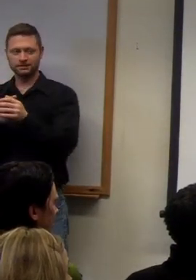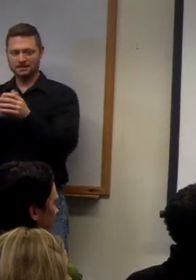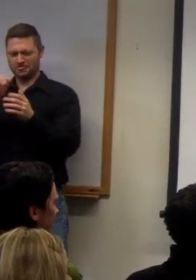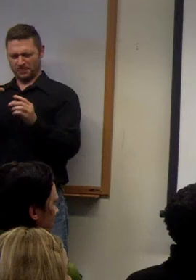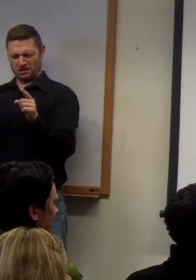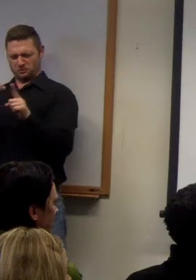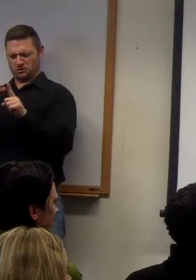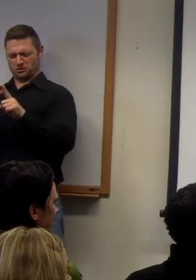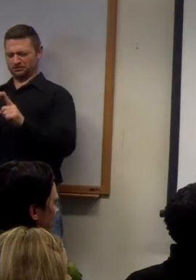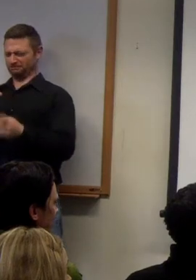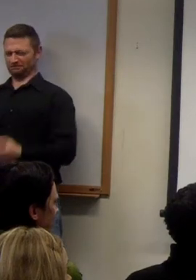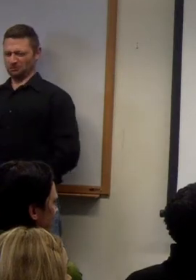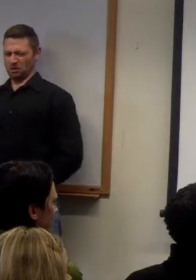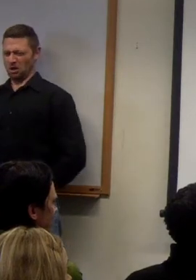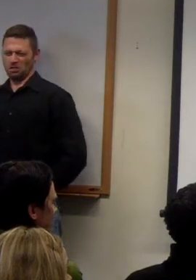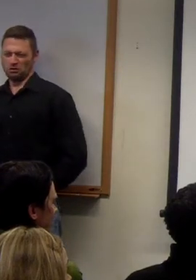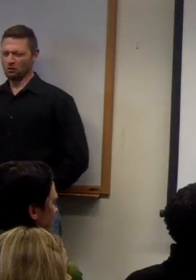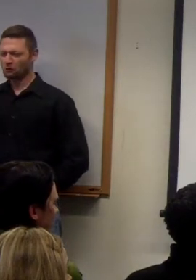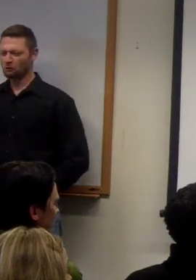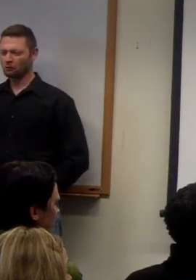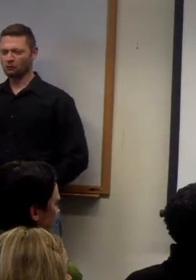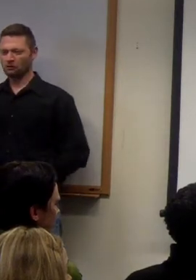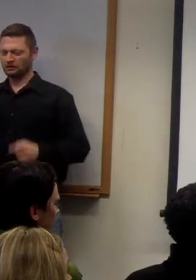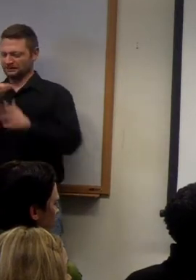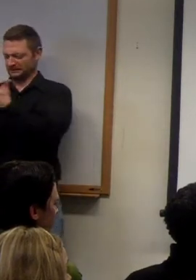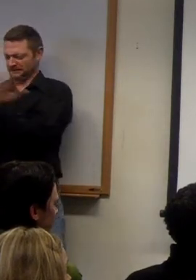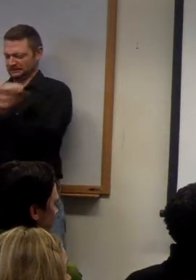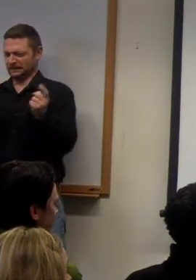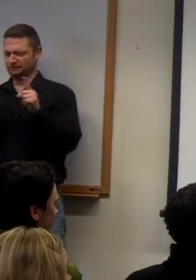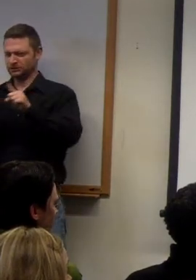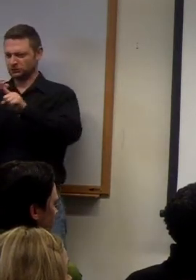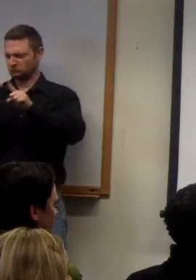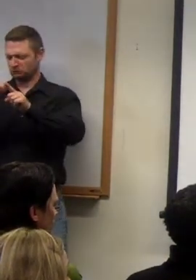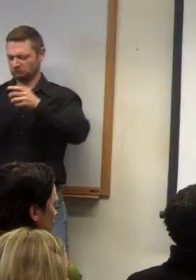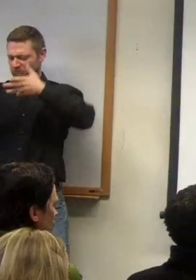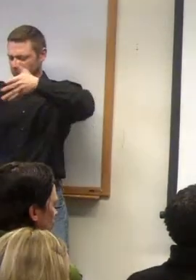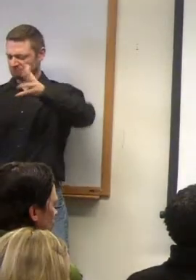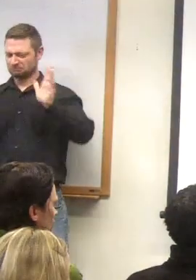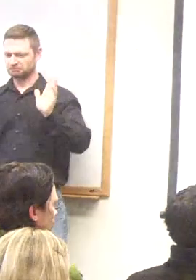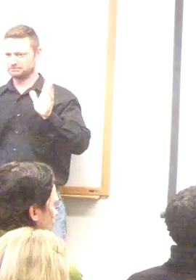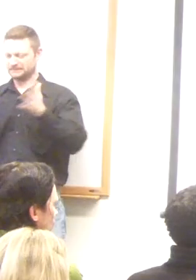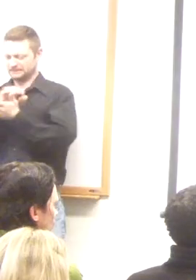such a damaging word and such a damaging tactic and ideology.